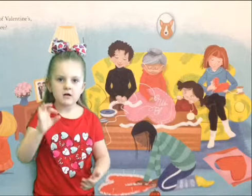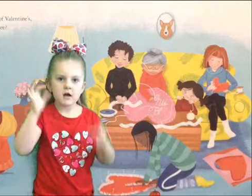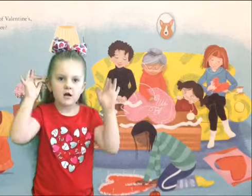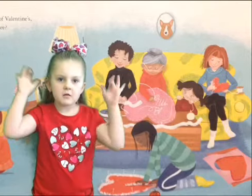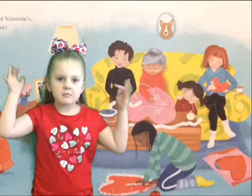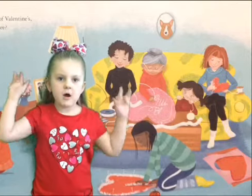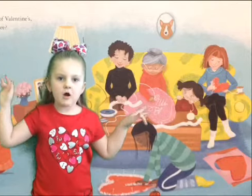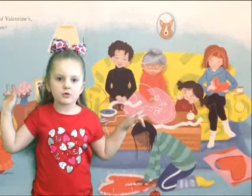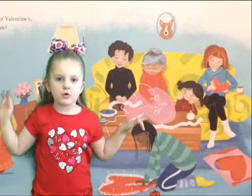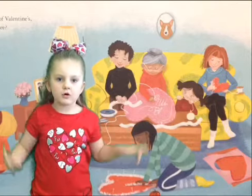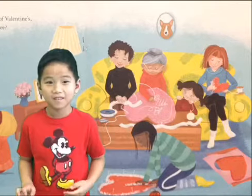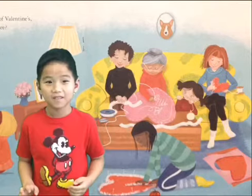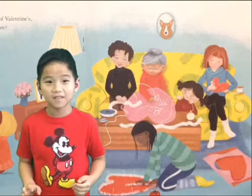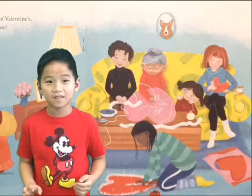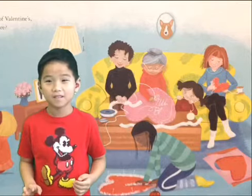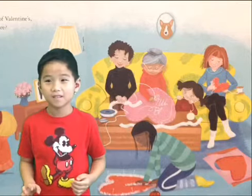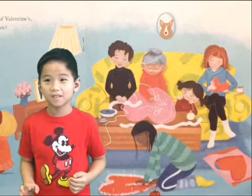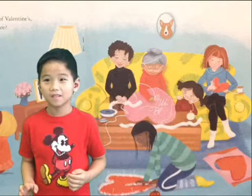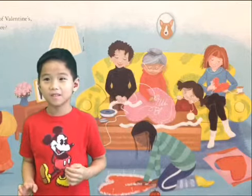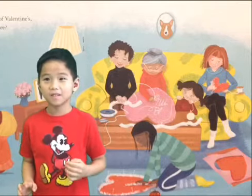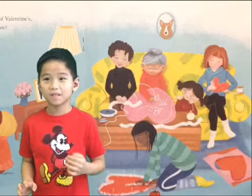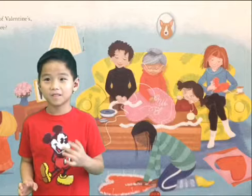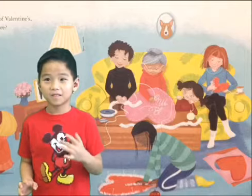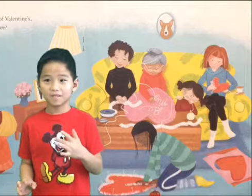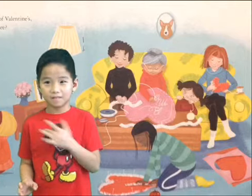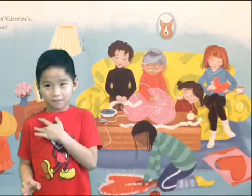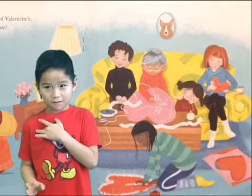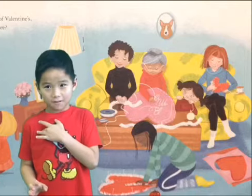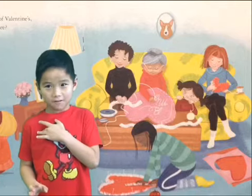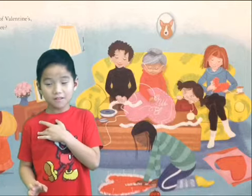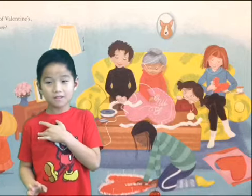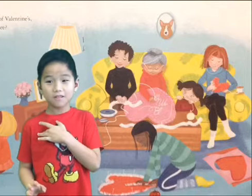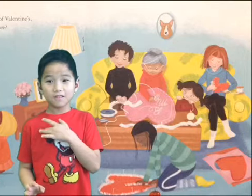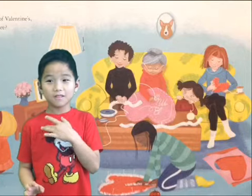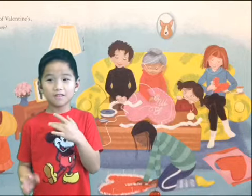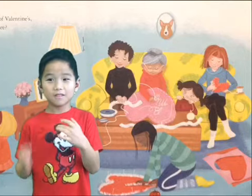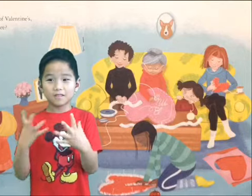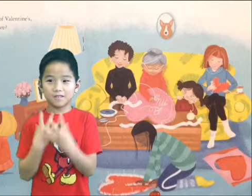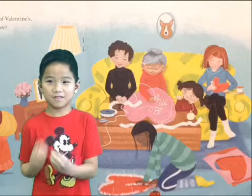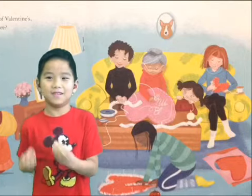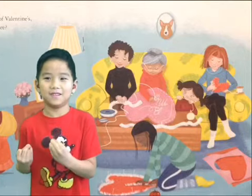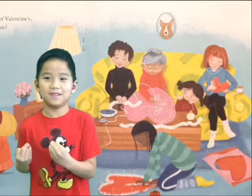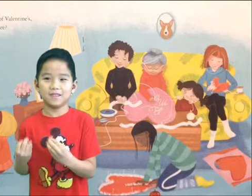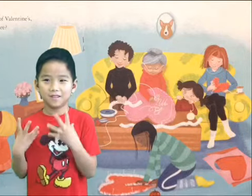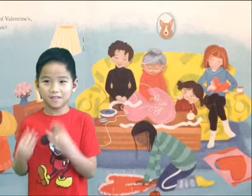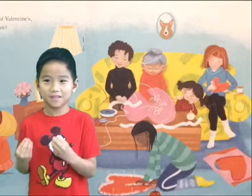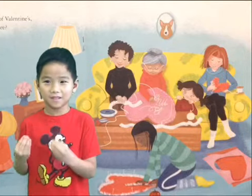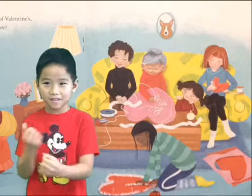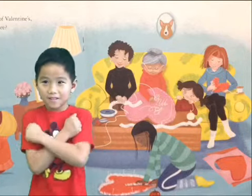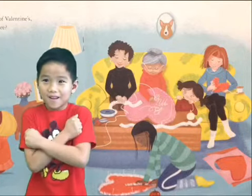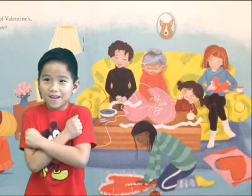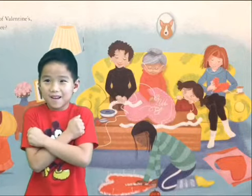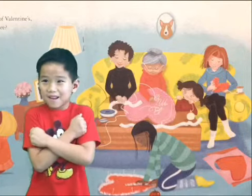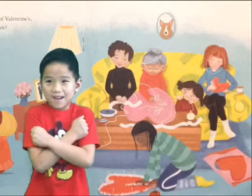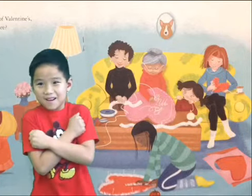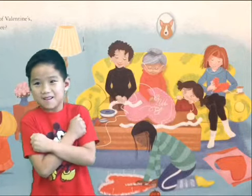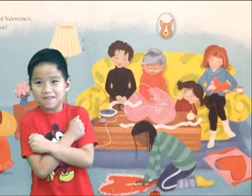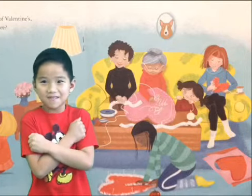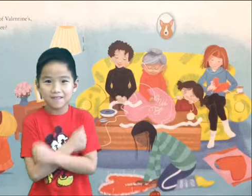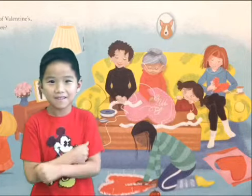and a warm fuzzy hood meant